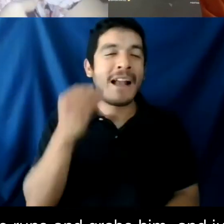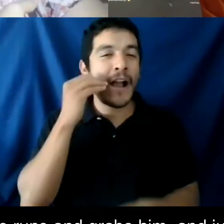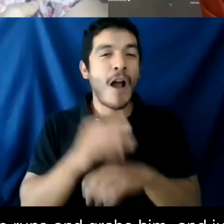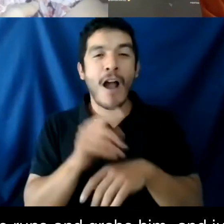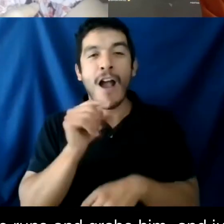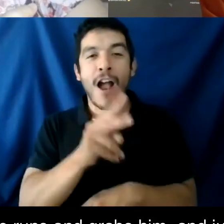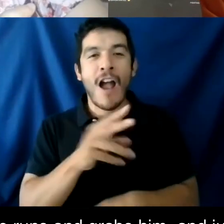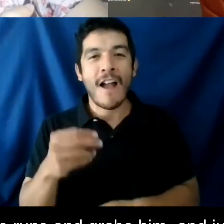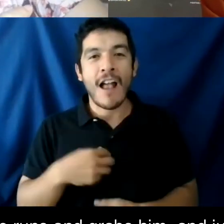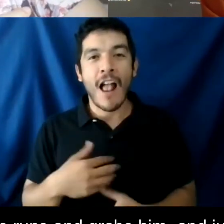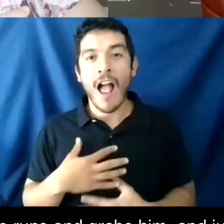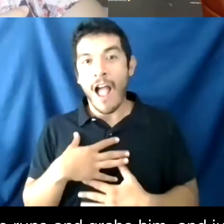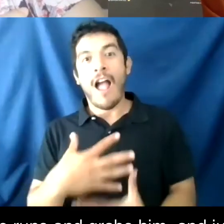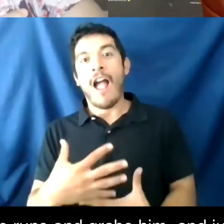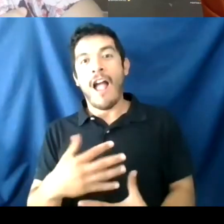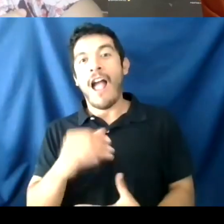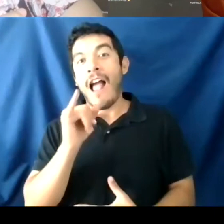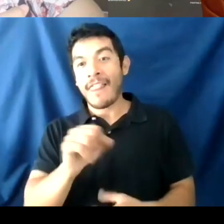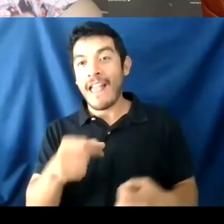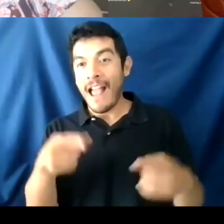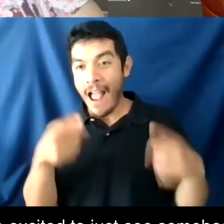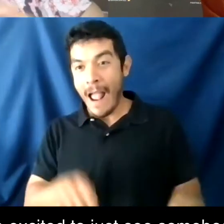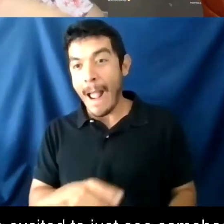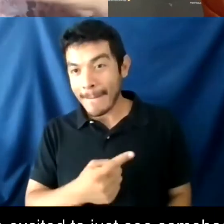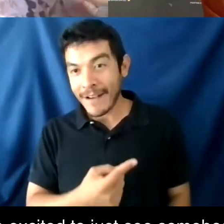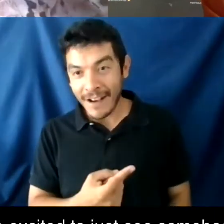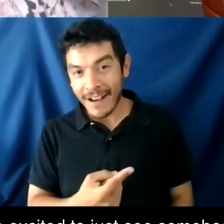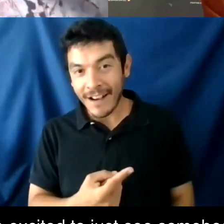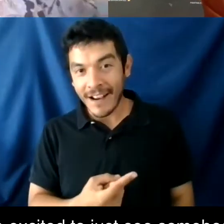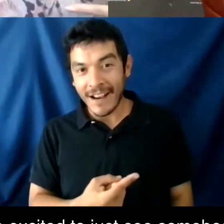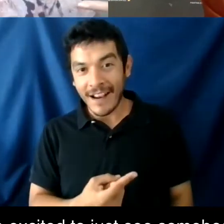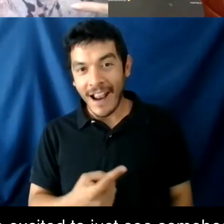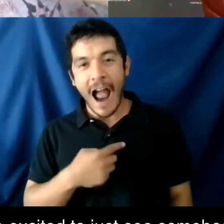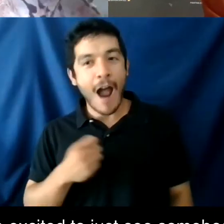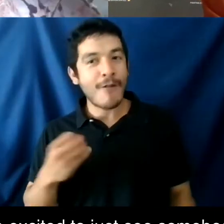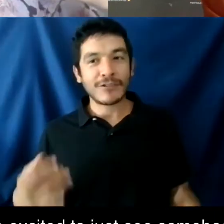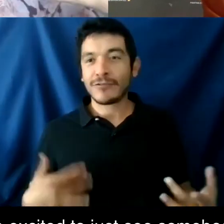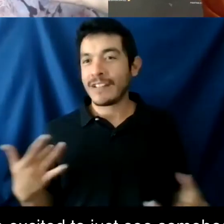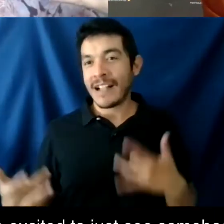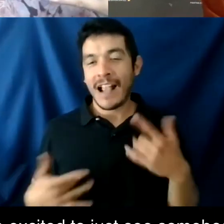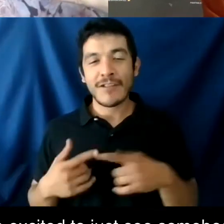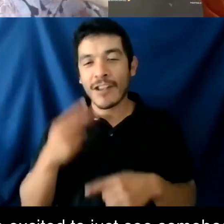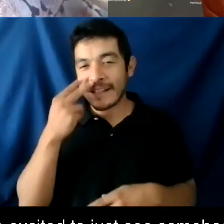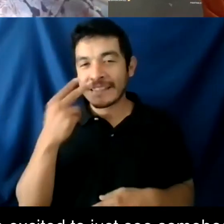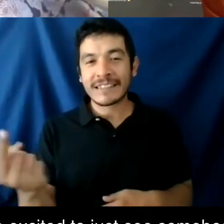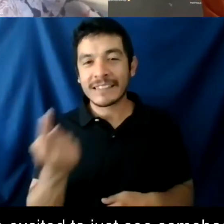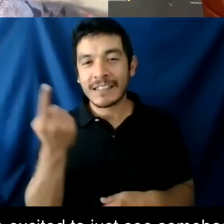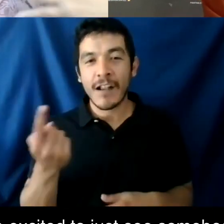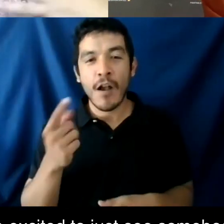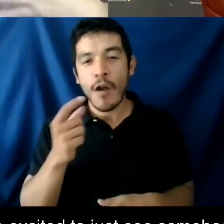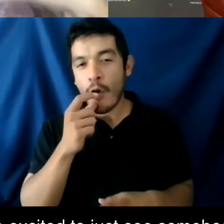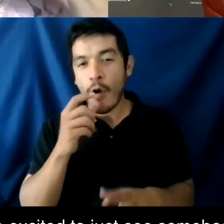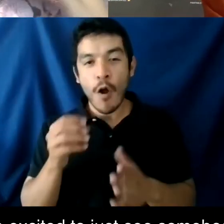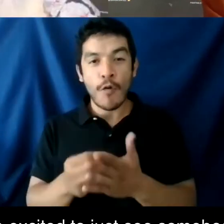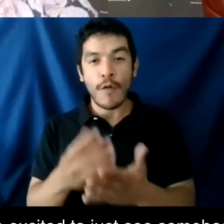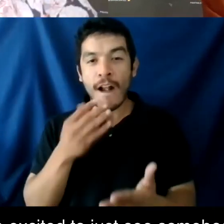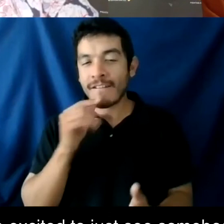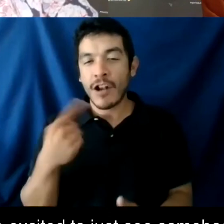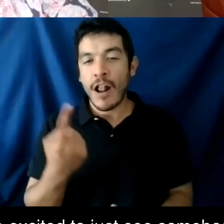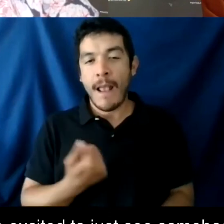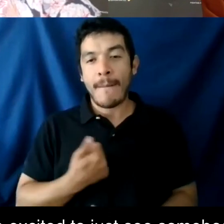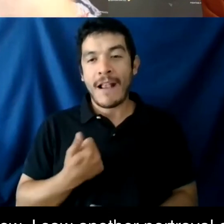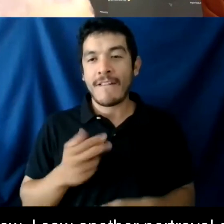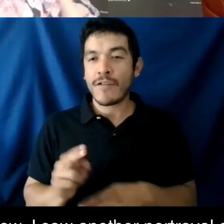like, that can happen. I was so excited to just see somebody who reflected not only my use